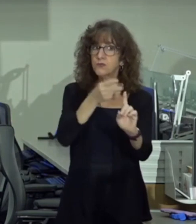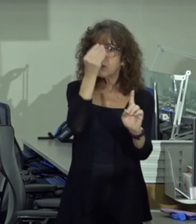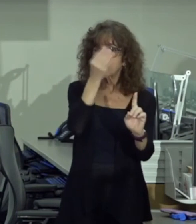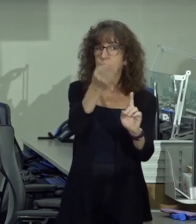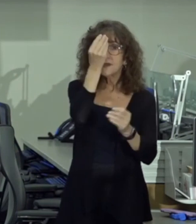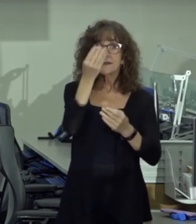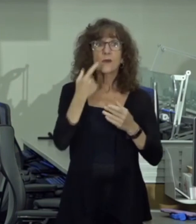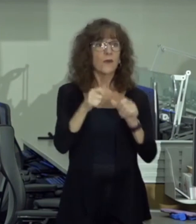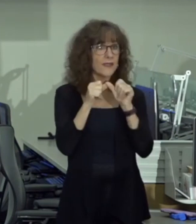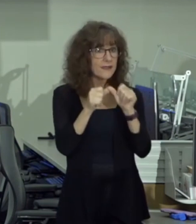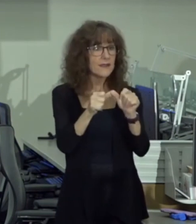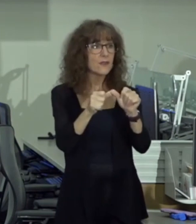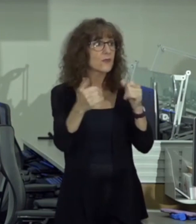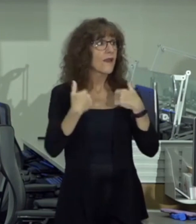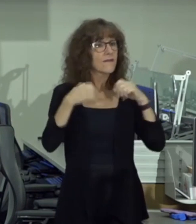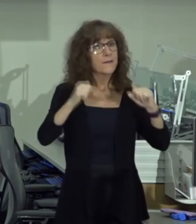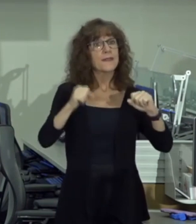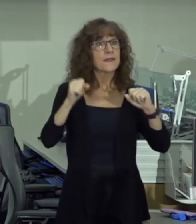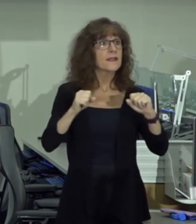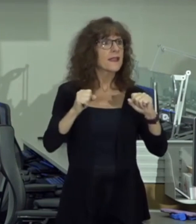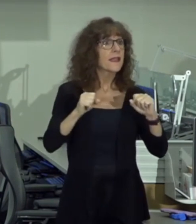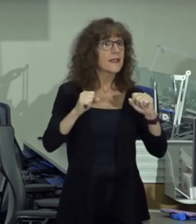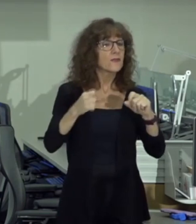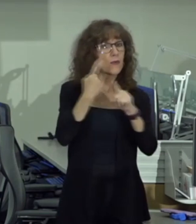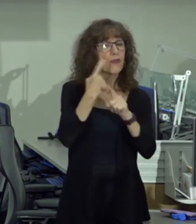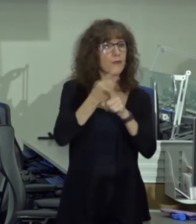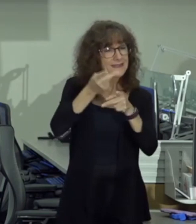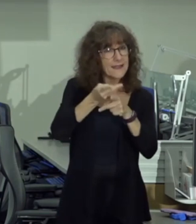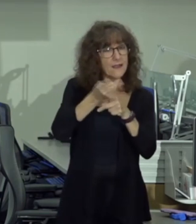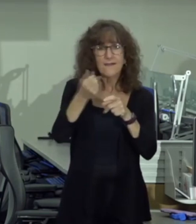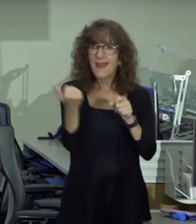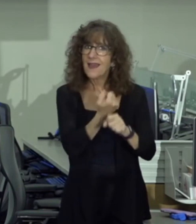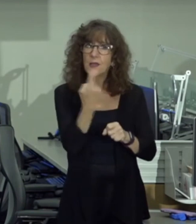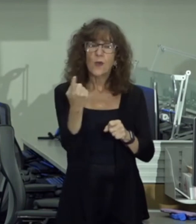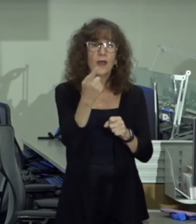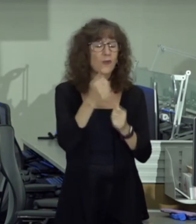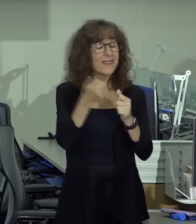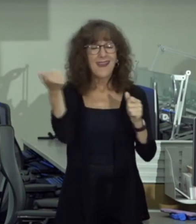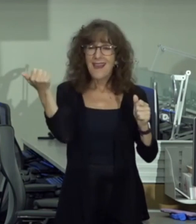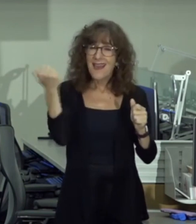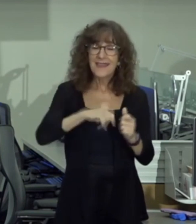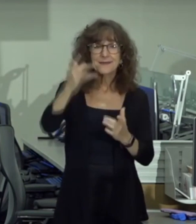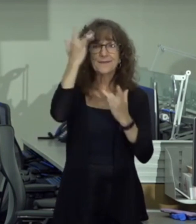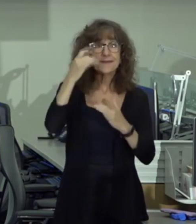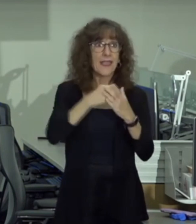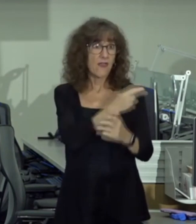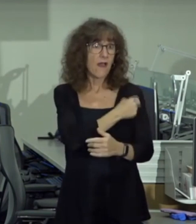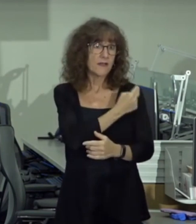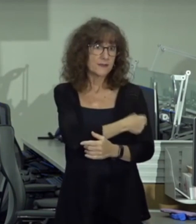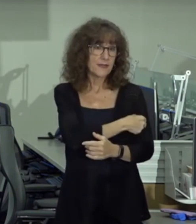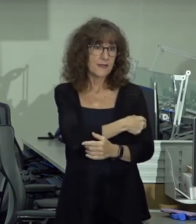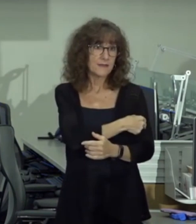us know that we will continue to have the capacity to appropriately care for anyone with any condition in our hospitals for